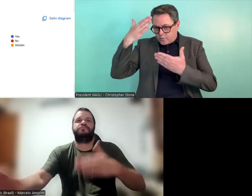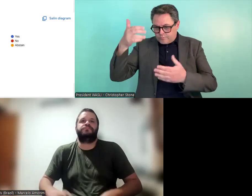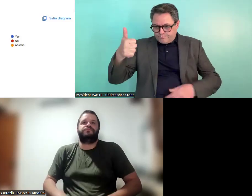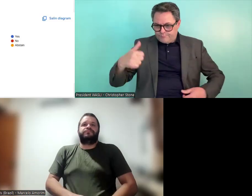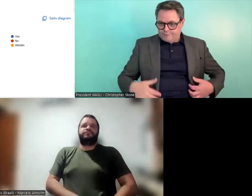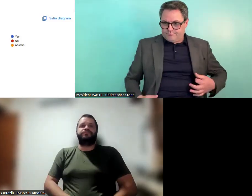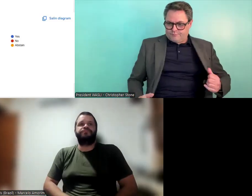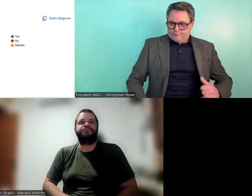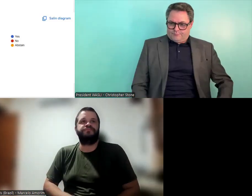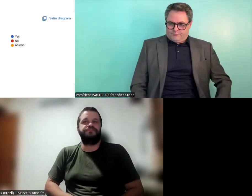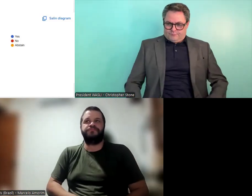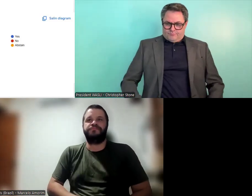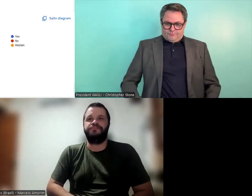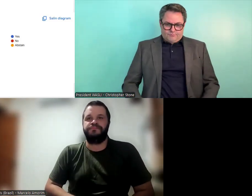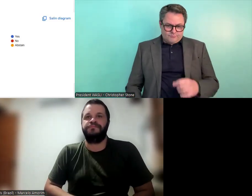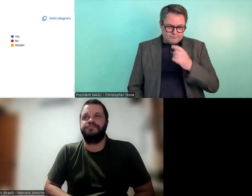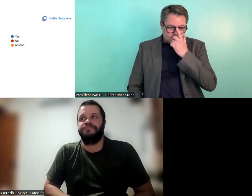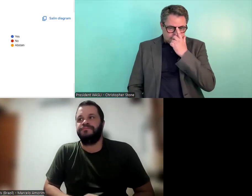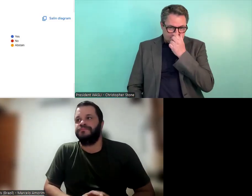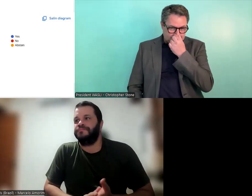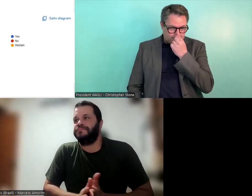Okay, thank you all very much. Obrigado.